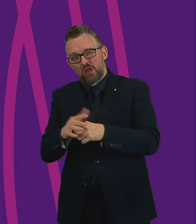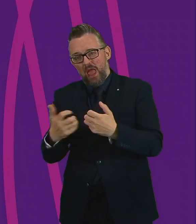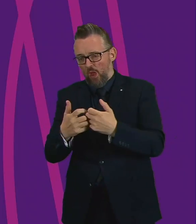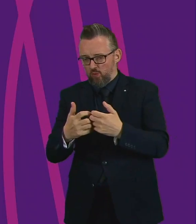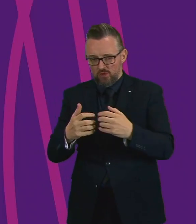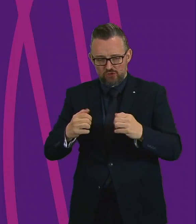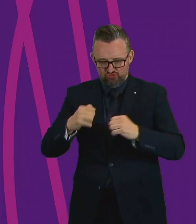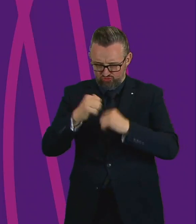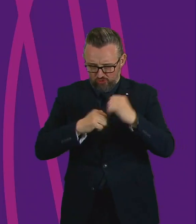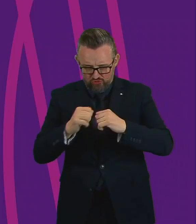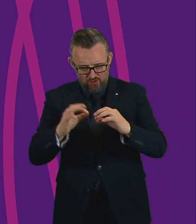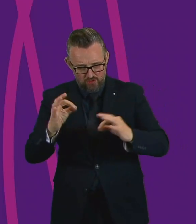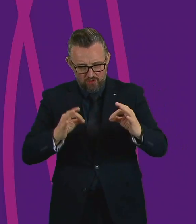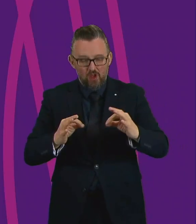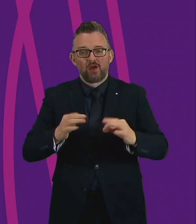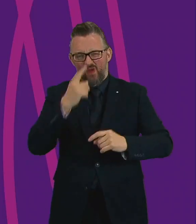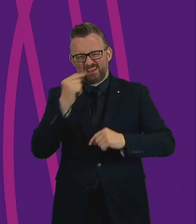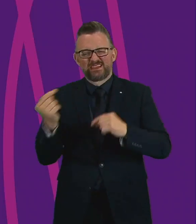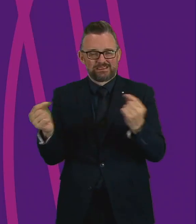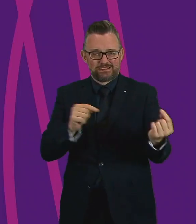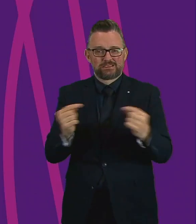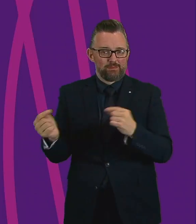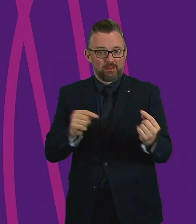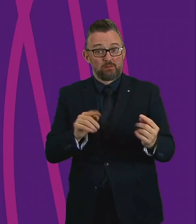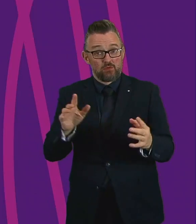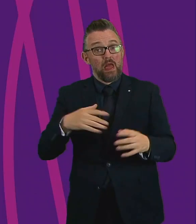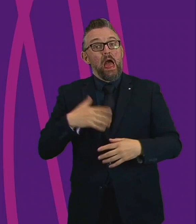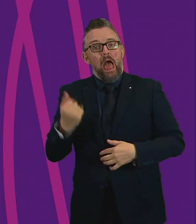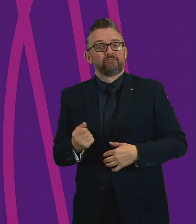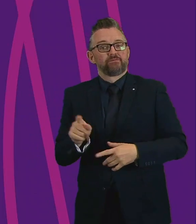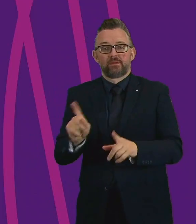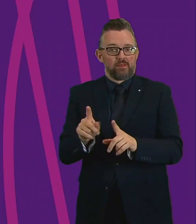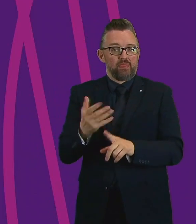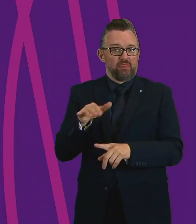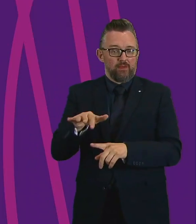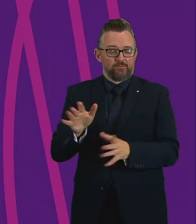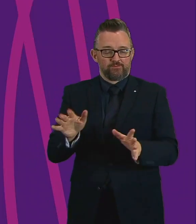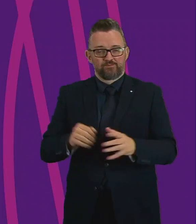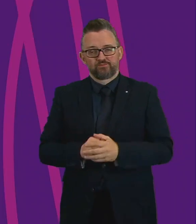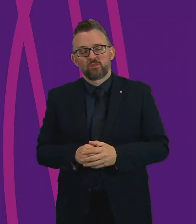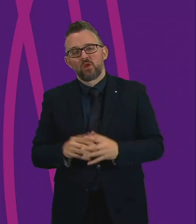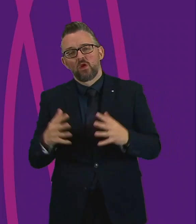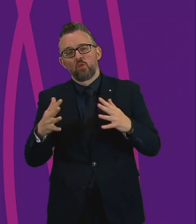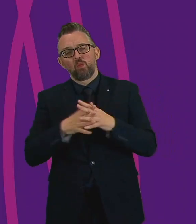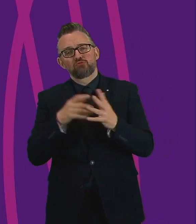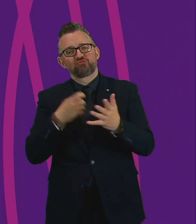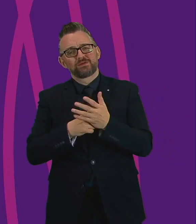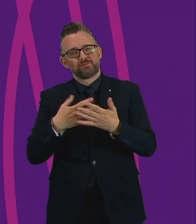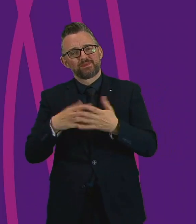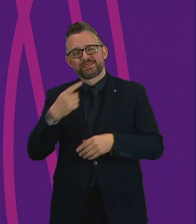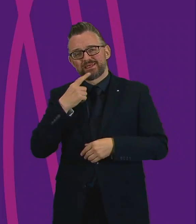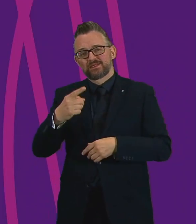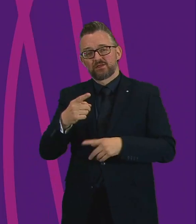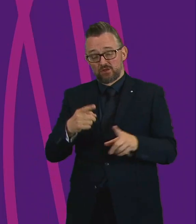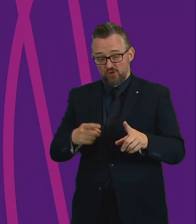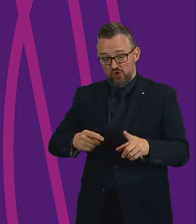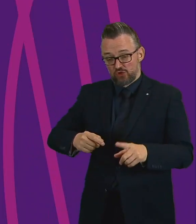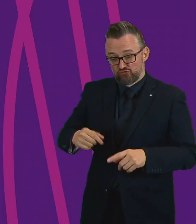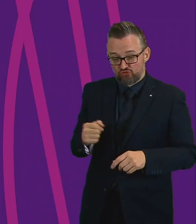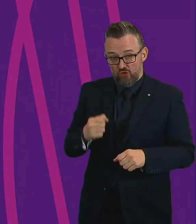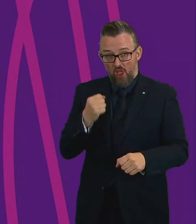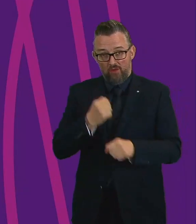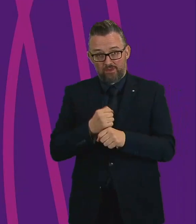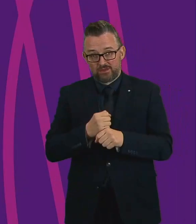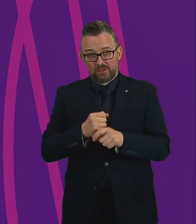any fiscal framework, but it's important that it exists in the first place. So I welcomed, Willie Rennie's observation that the Scottish Government cannot argue